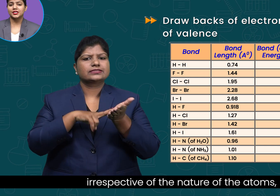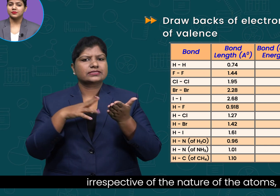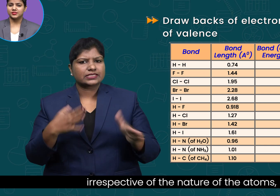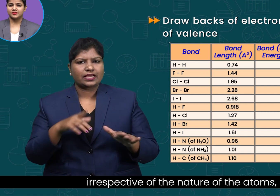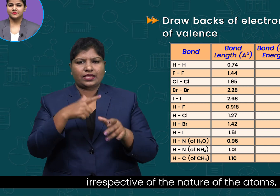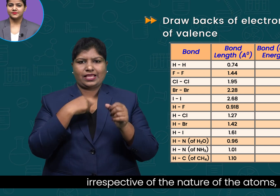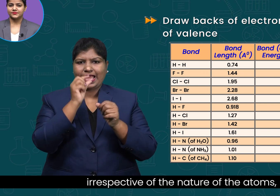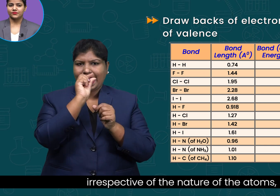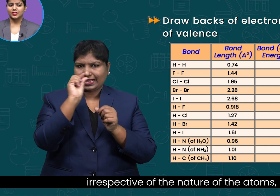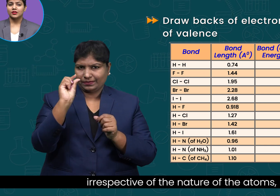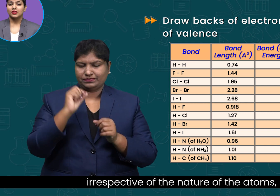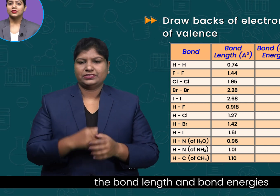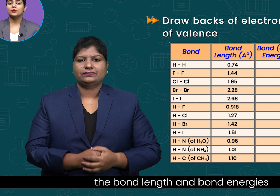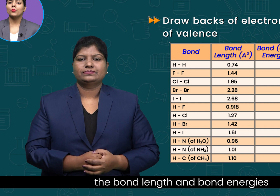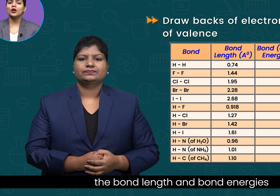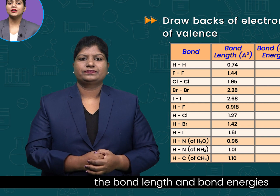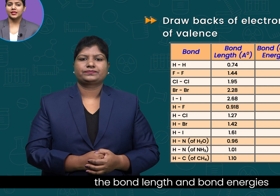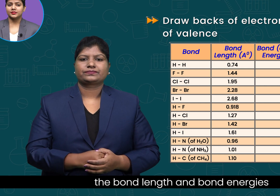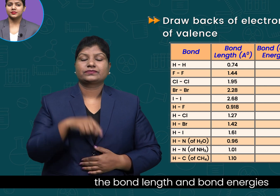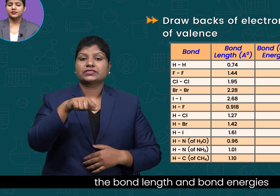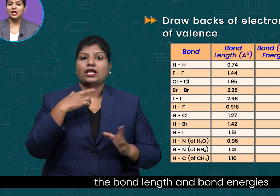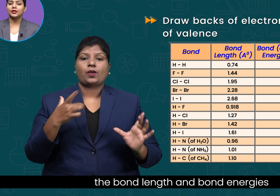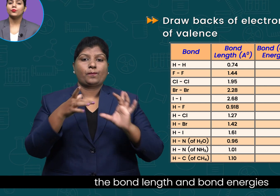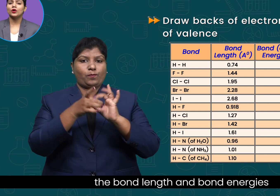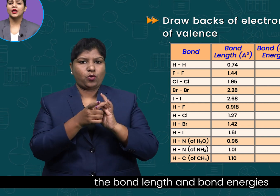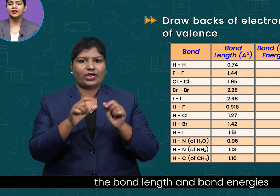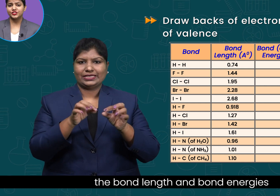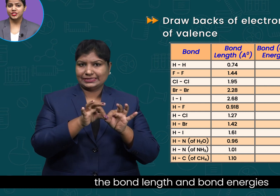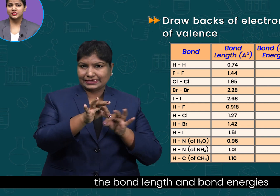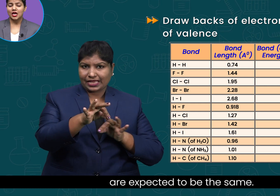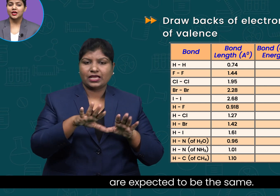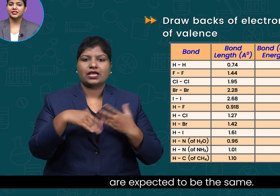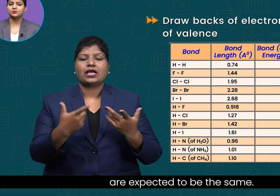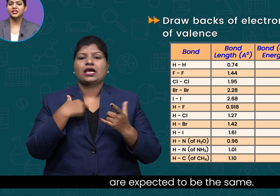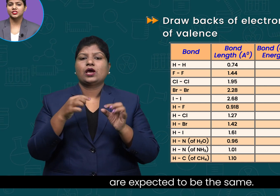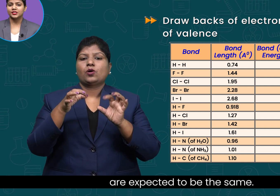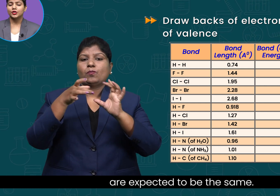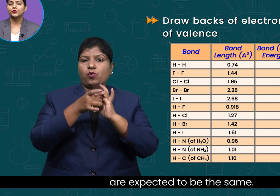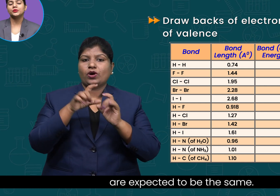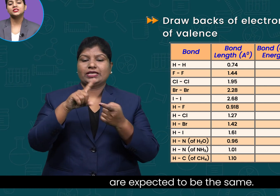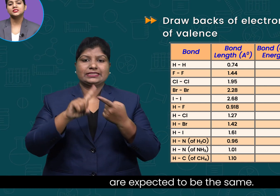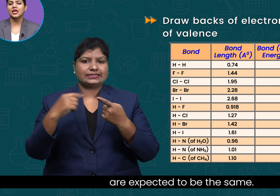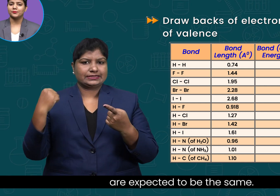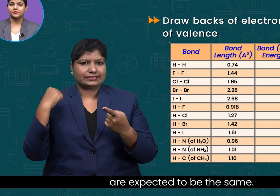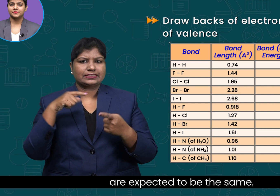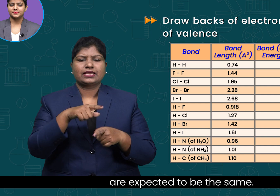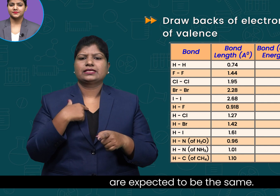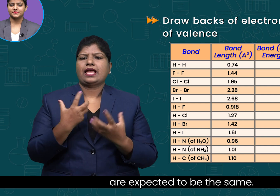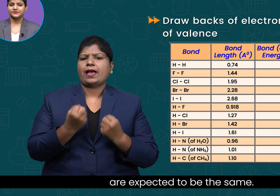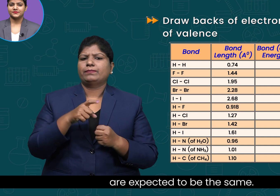the atoms, the bond length and bond energies are expected to be the